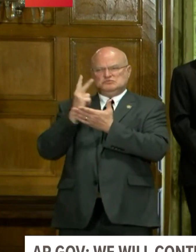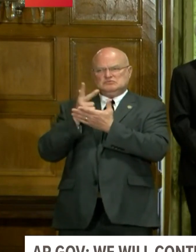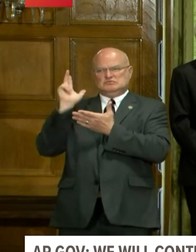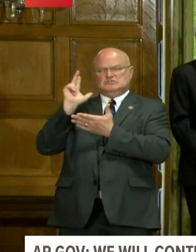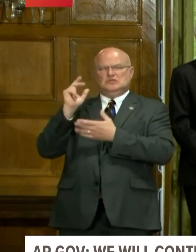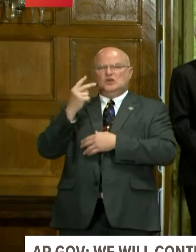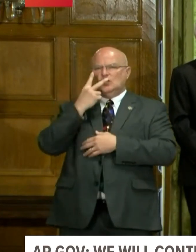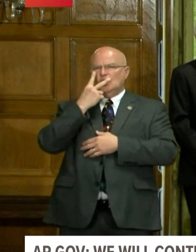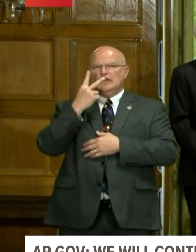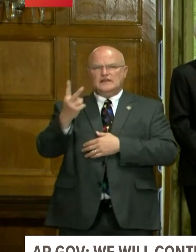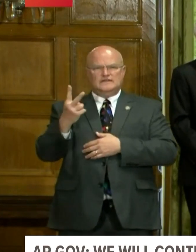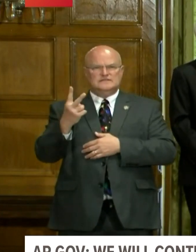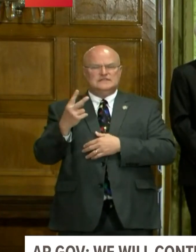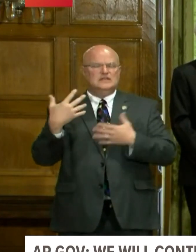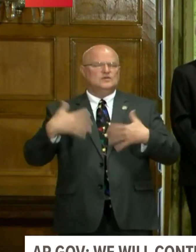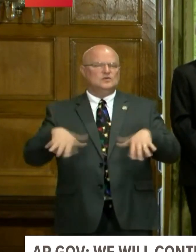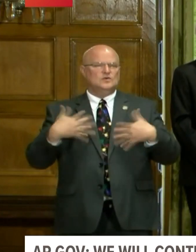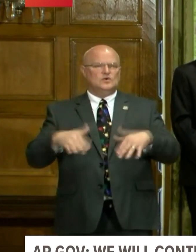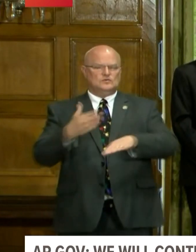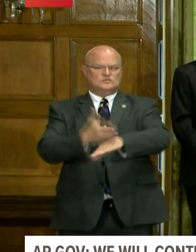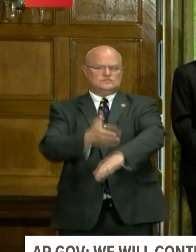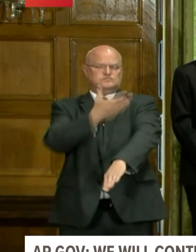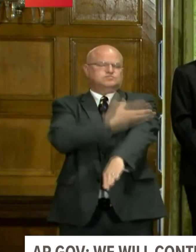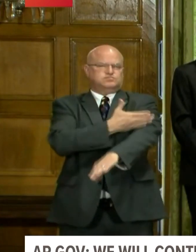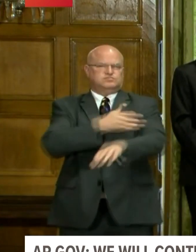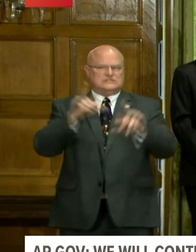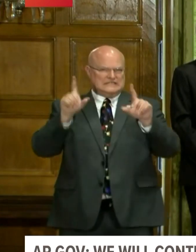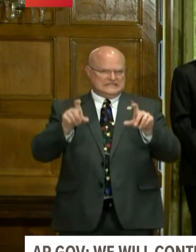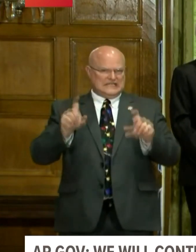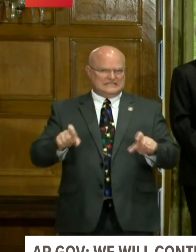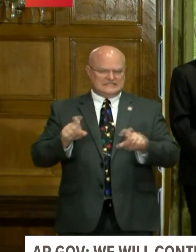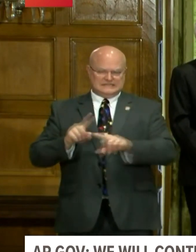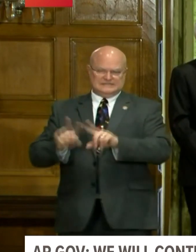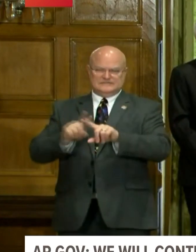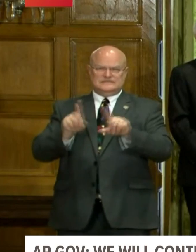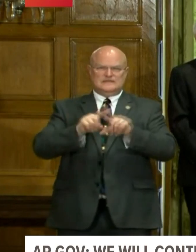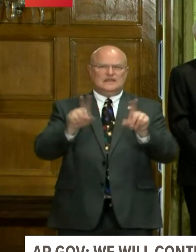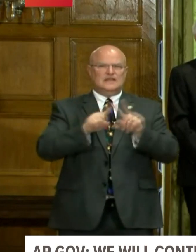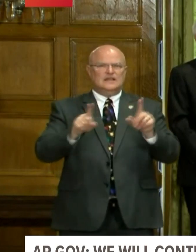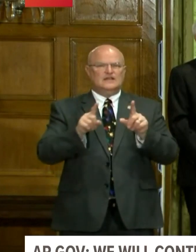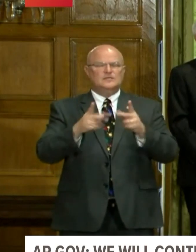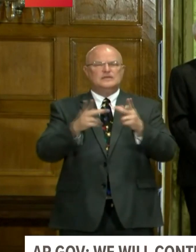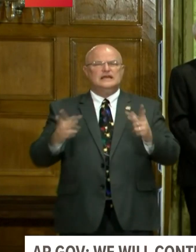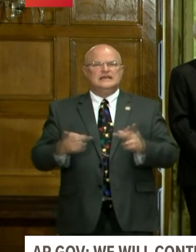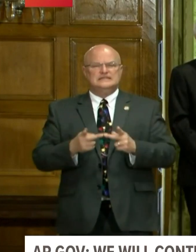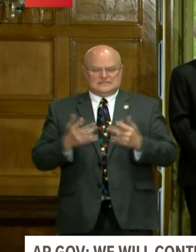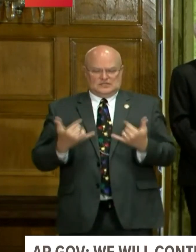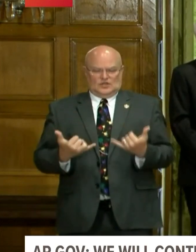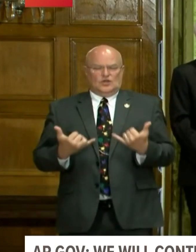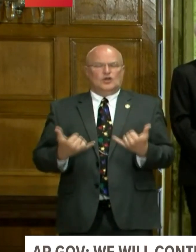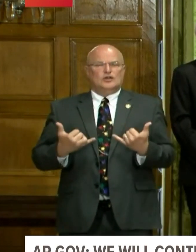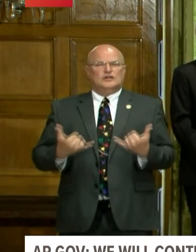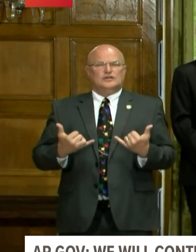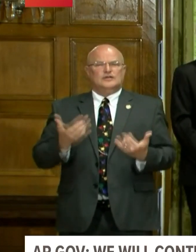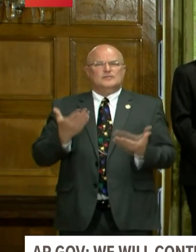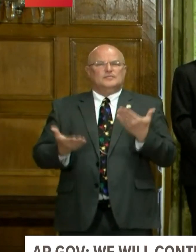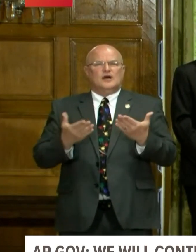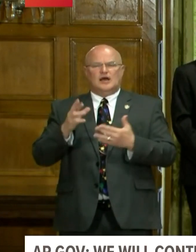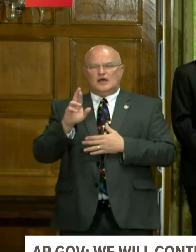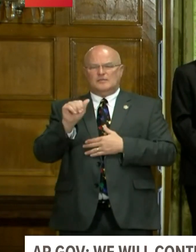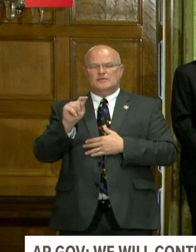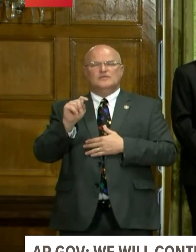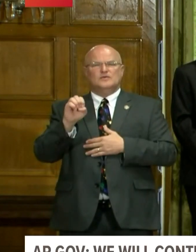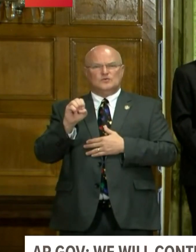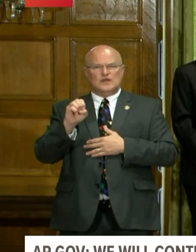seen rate-limiting steps with regard to testing in various pinch points. Currently, probably the